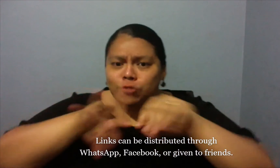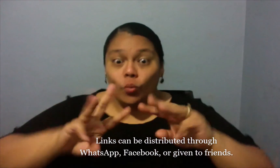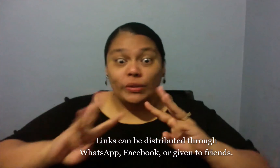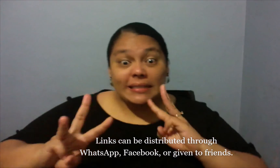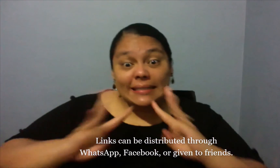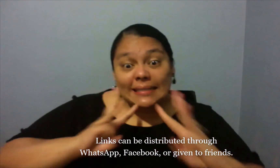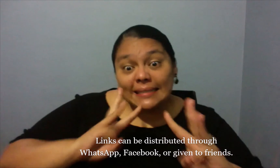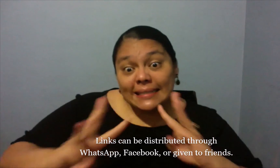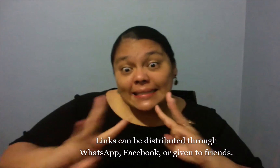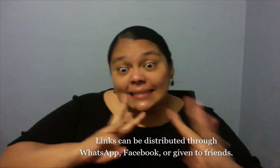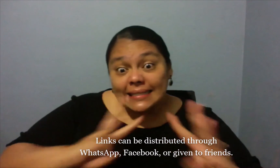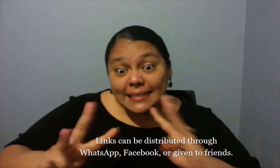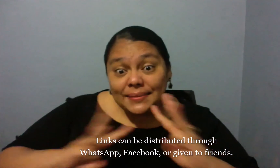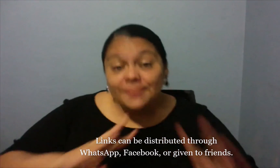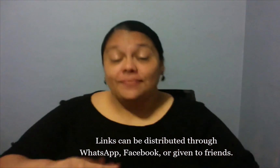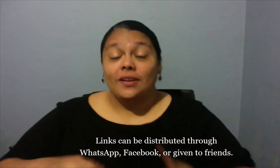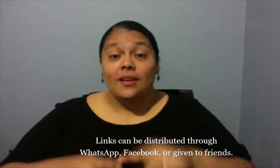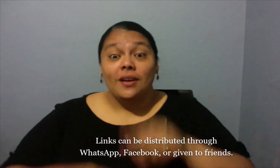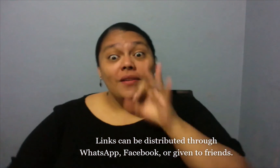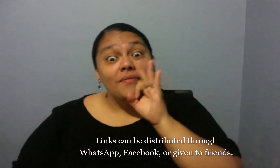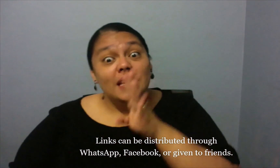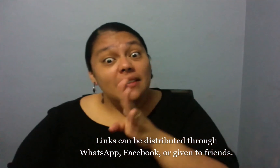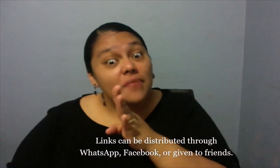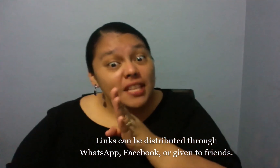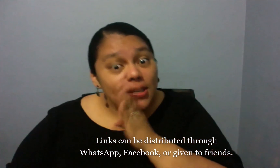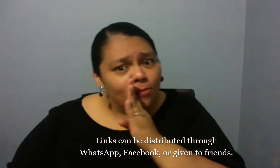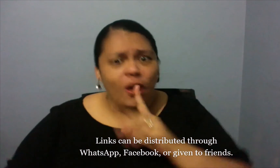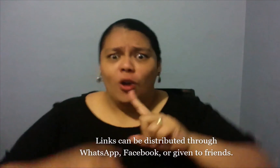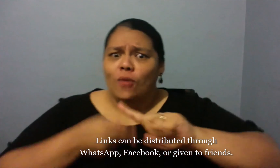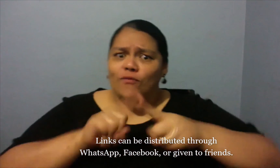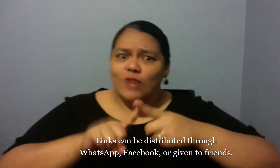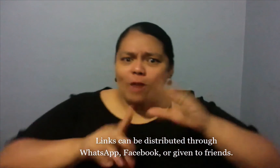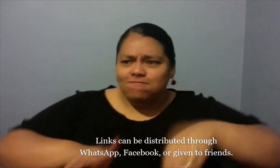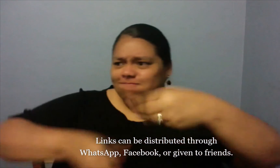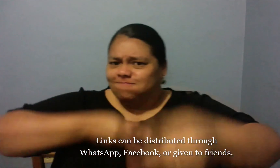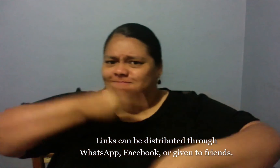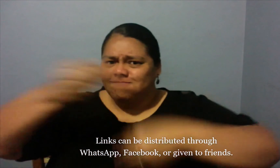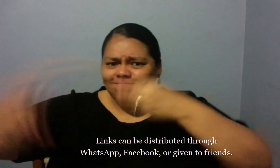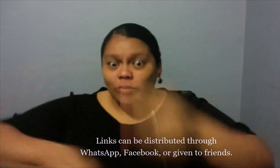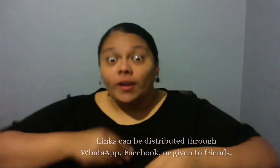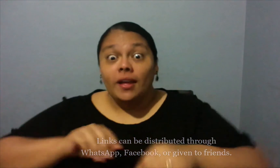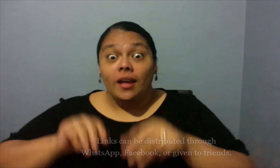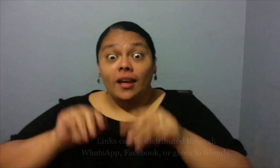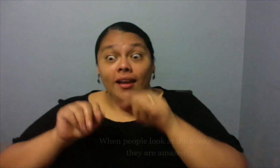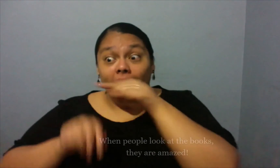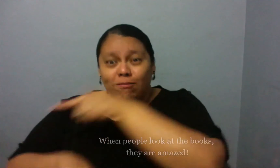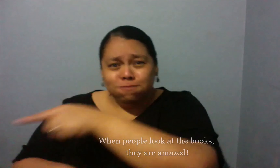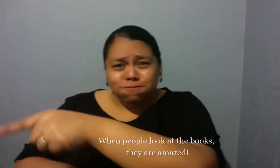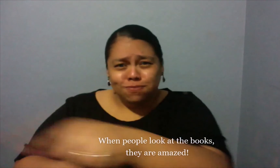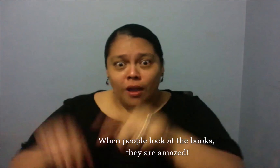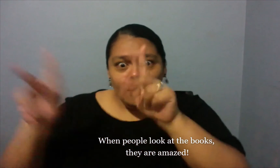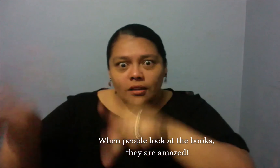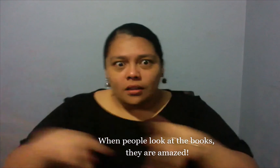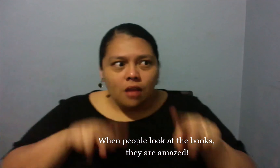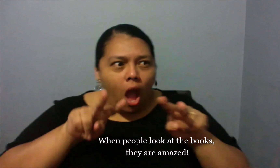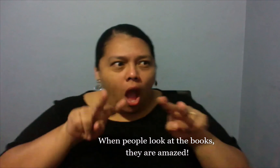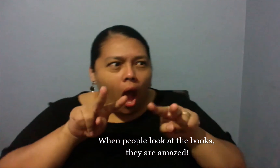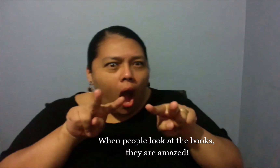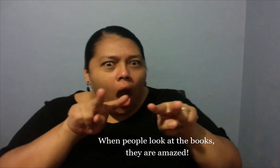Links can be distributed through WhatsApp, Facebook, or given to friends. When people look